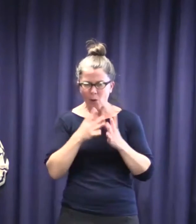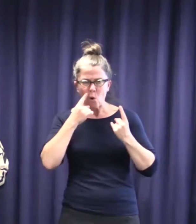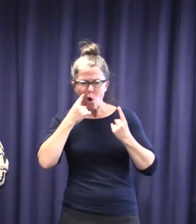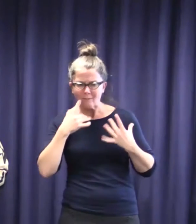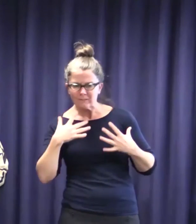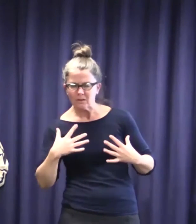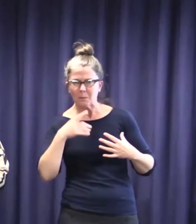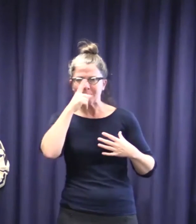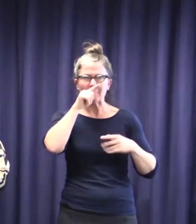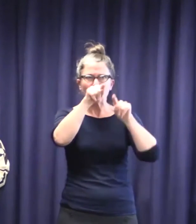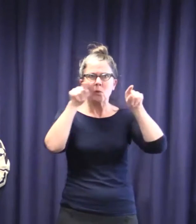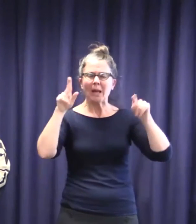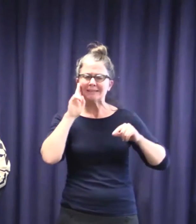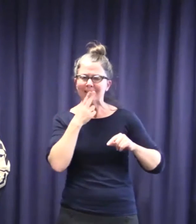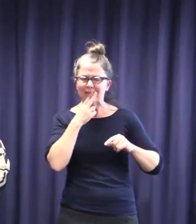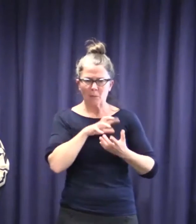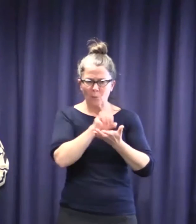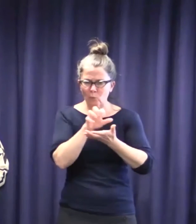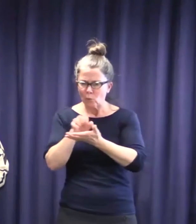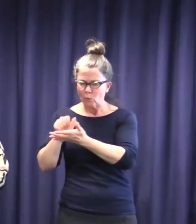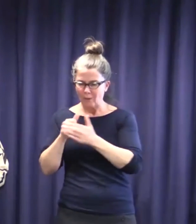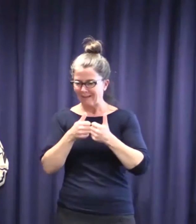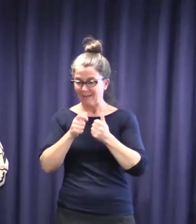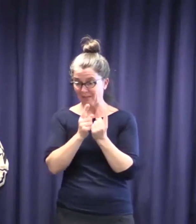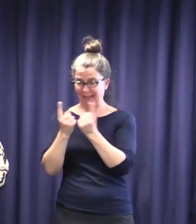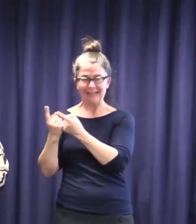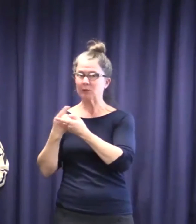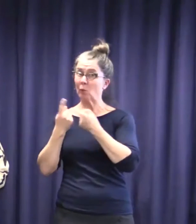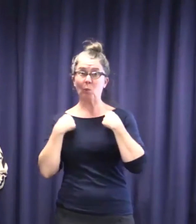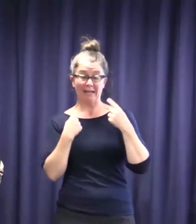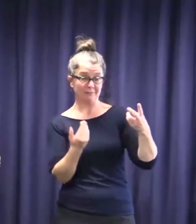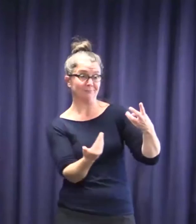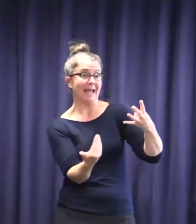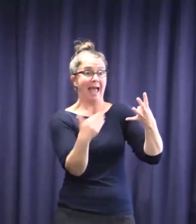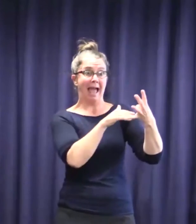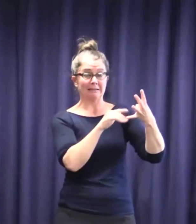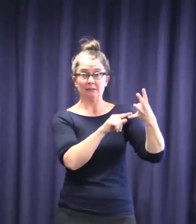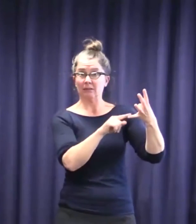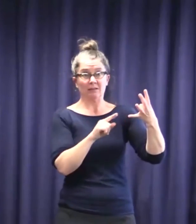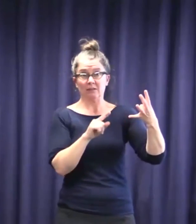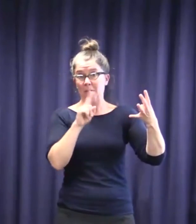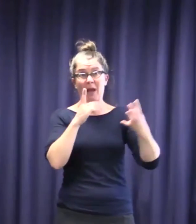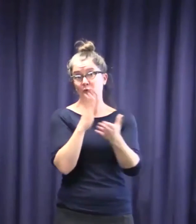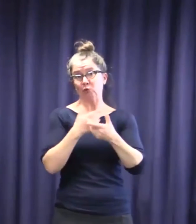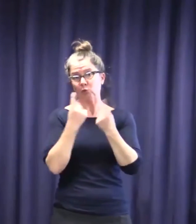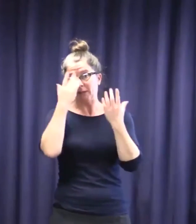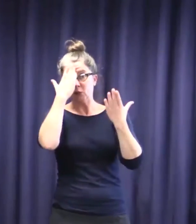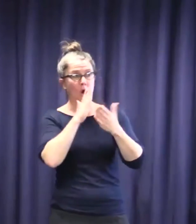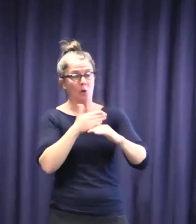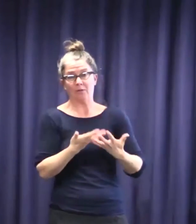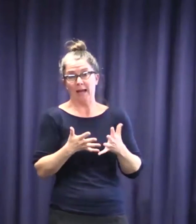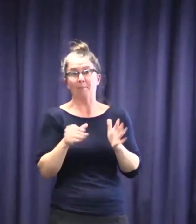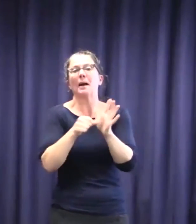we reinstated allied health, even though we were unsure at that stage how we were going to fund it, to be perfectly blunt.